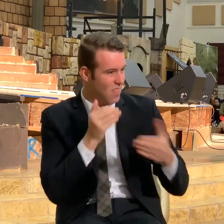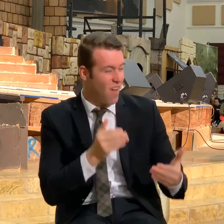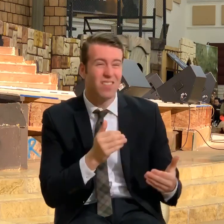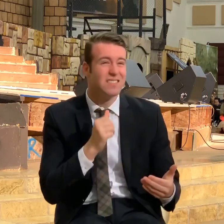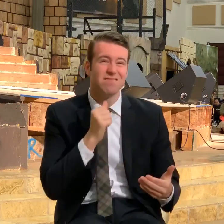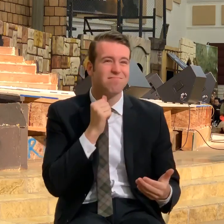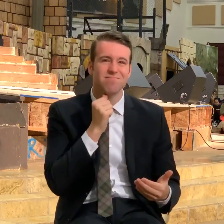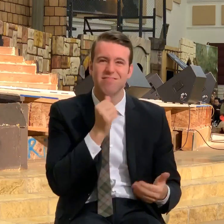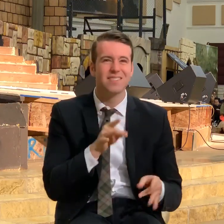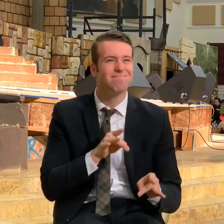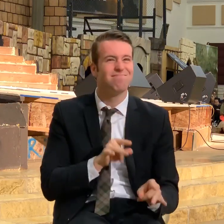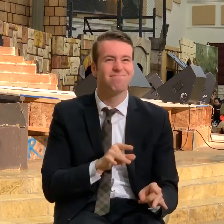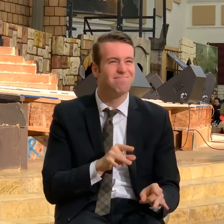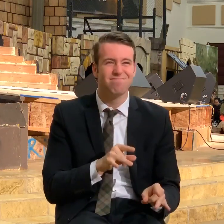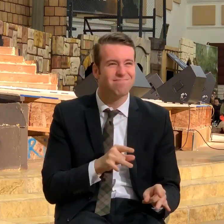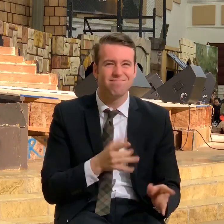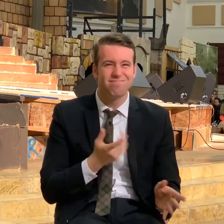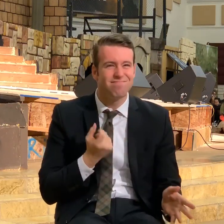that make sense?